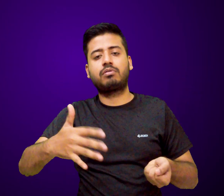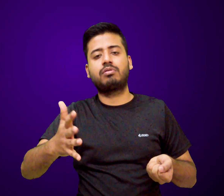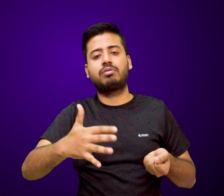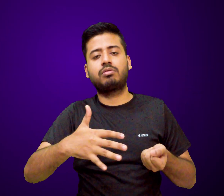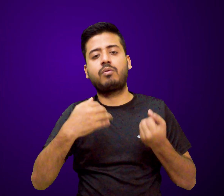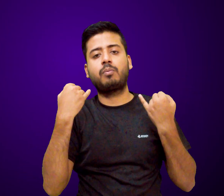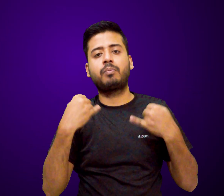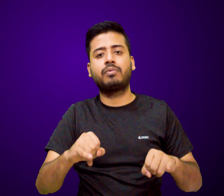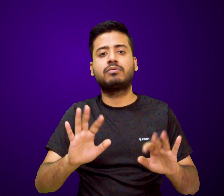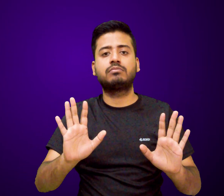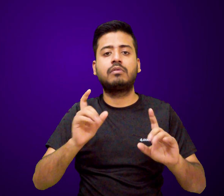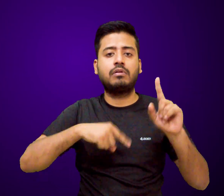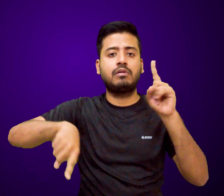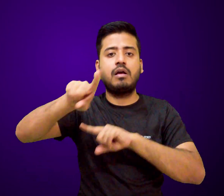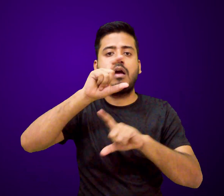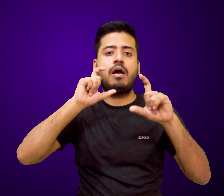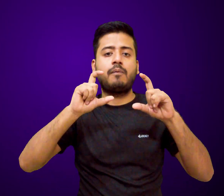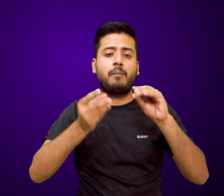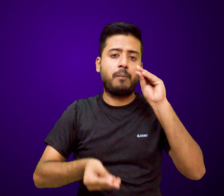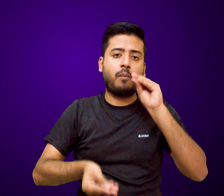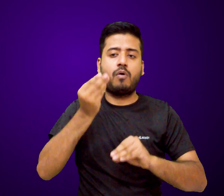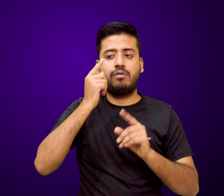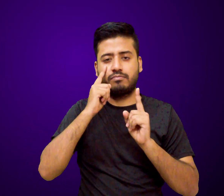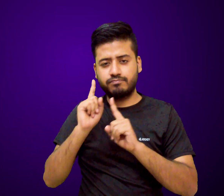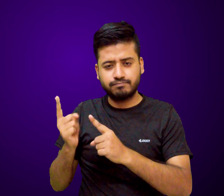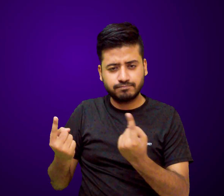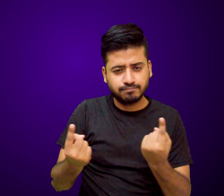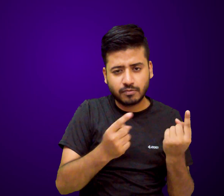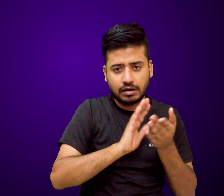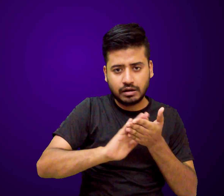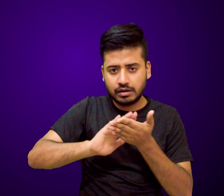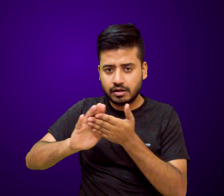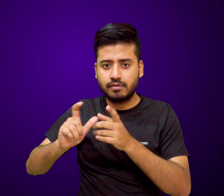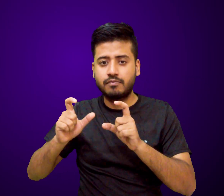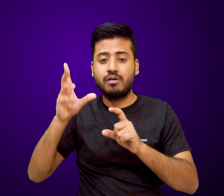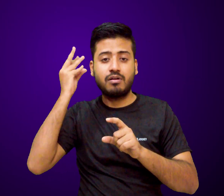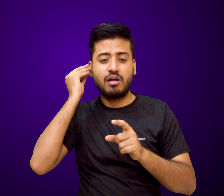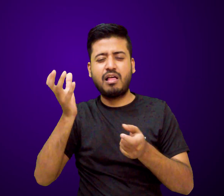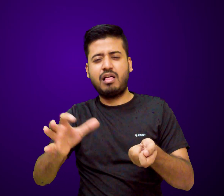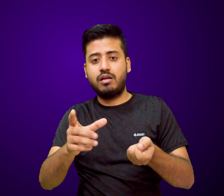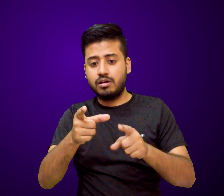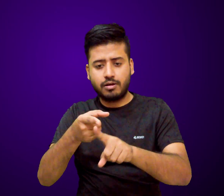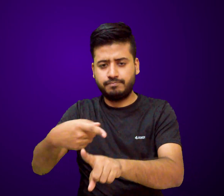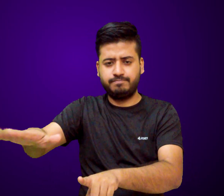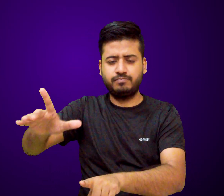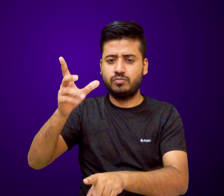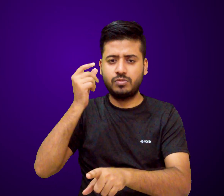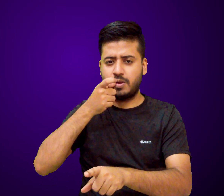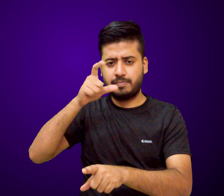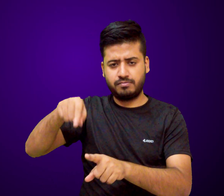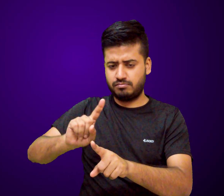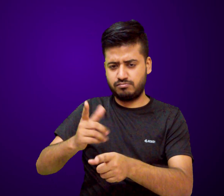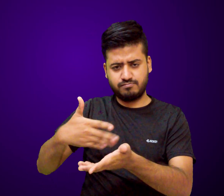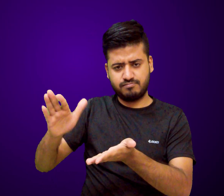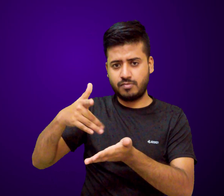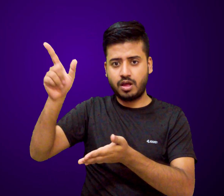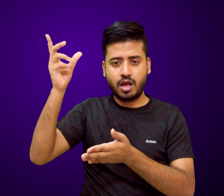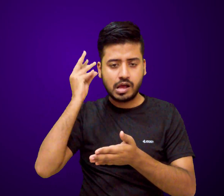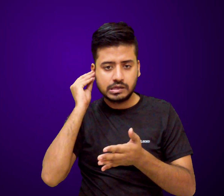that the remaining ones are fully dry before storing them in a cool, dry, dark place may also reduce the likelihood of sprouting.